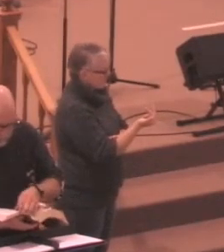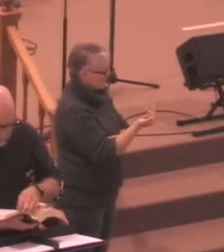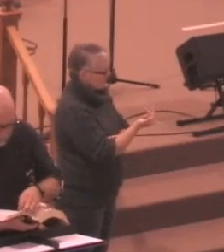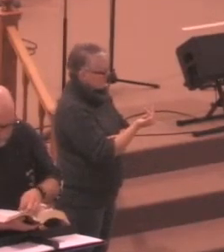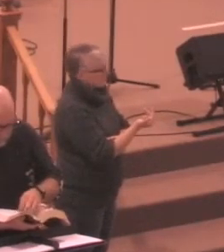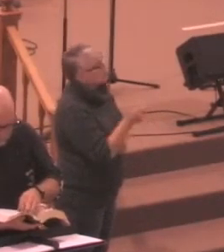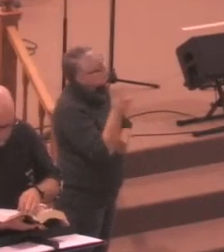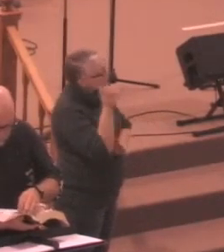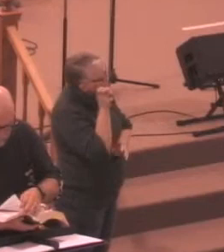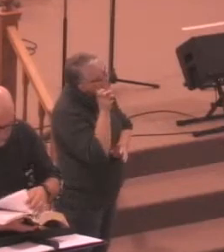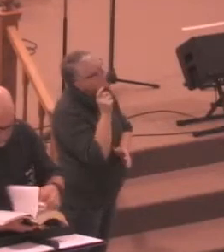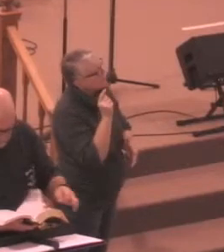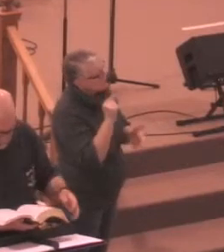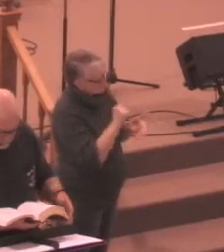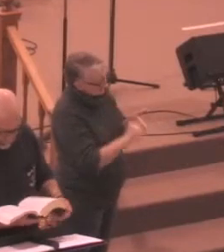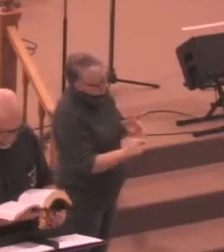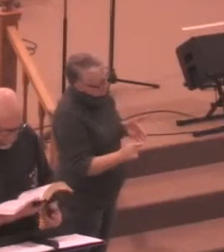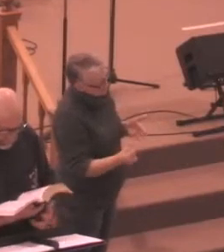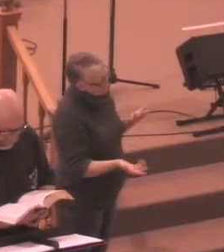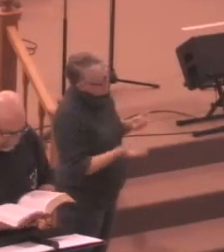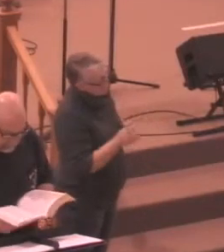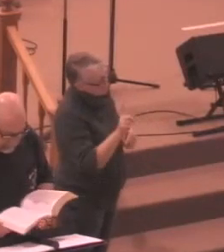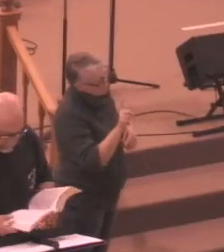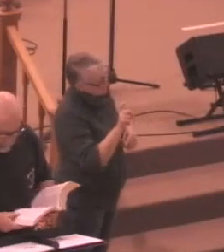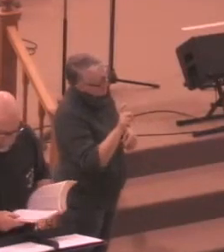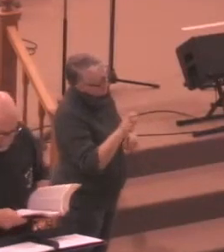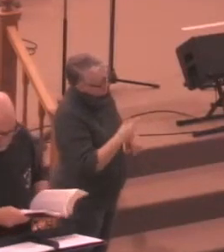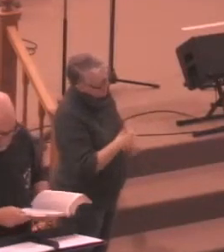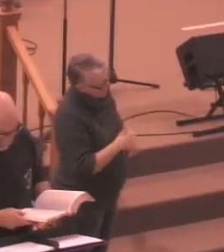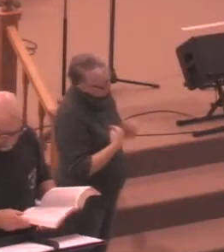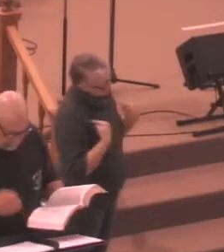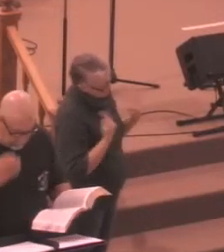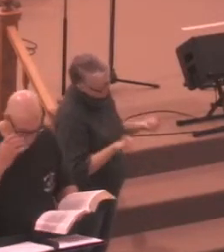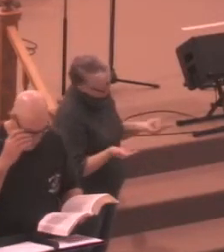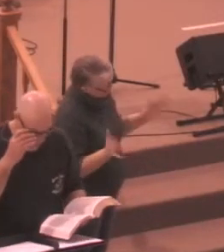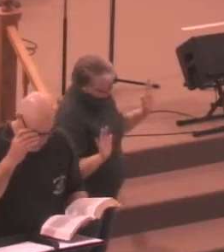You've heard this scripture probably 100 times already.